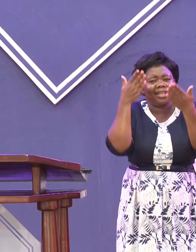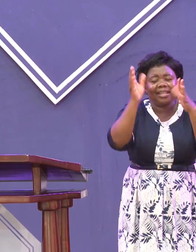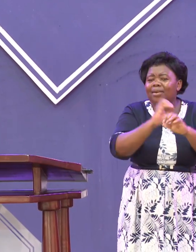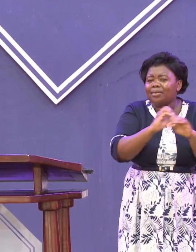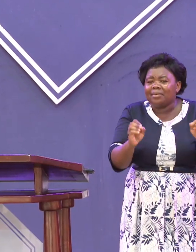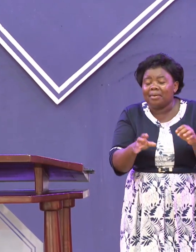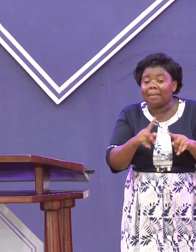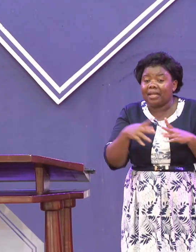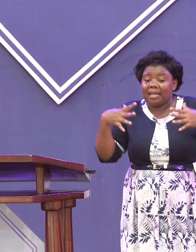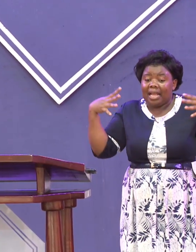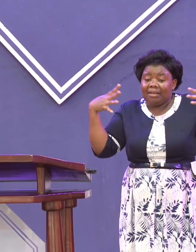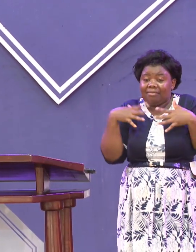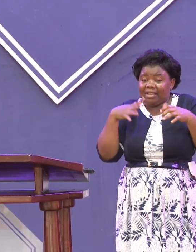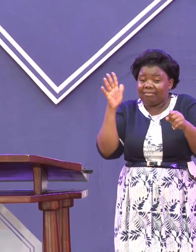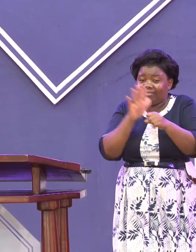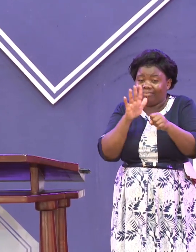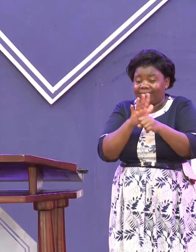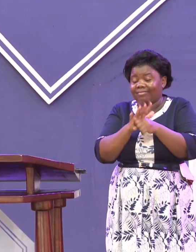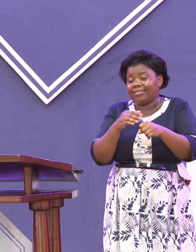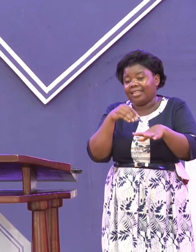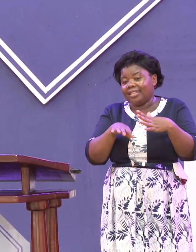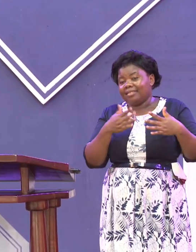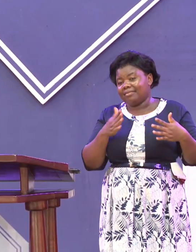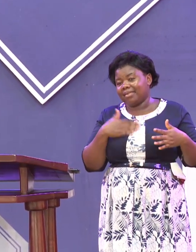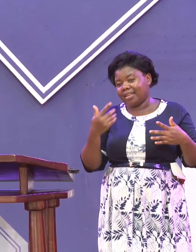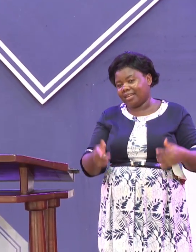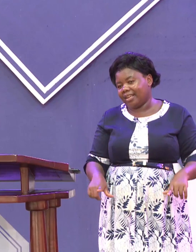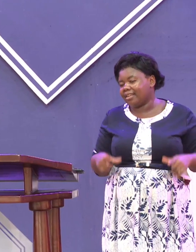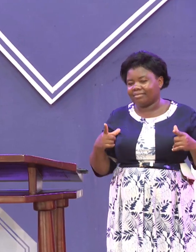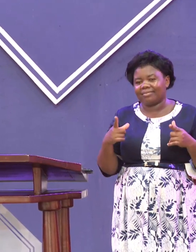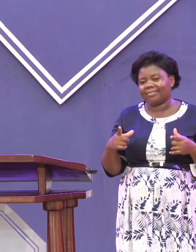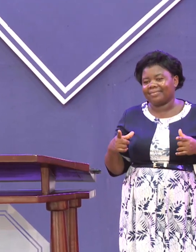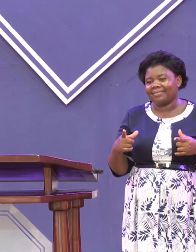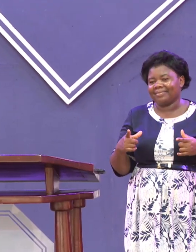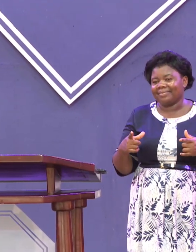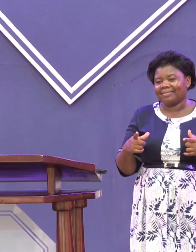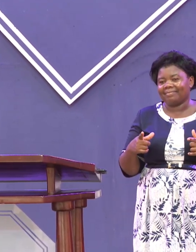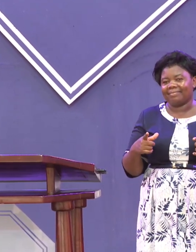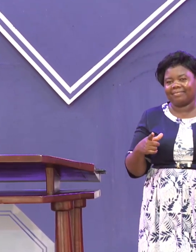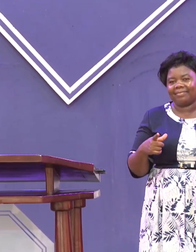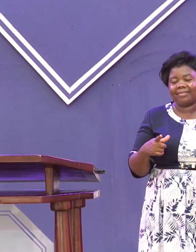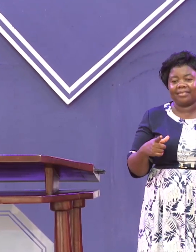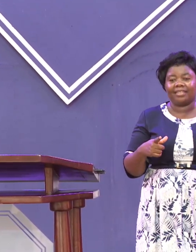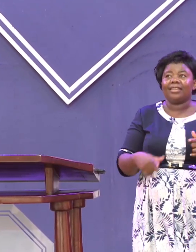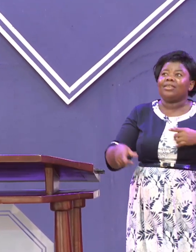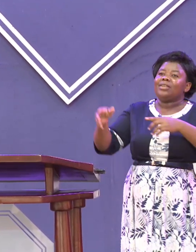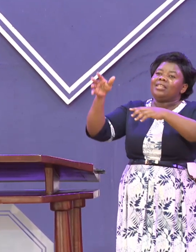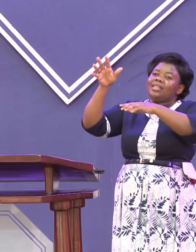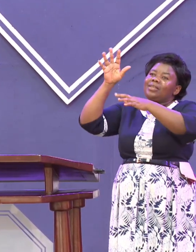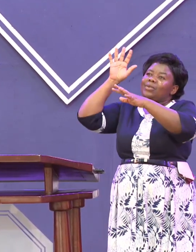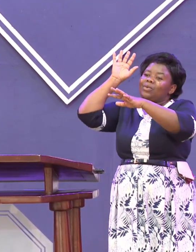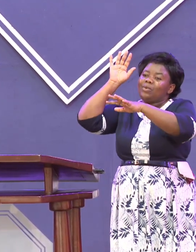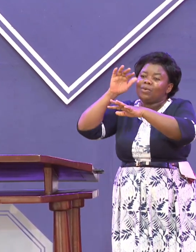I feel like there are ghosts around me. I don't know if they are there or not, but fear is too bad. No, itomusayi gwa Yesu no